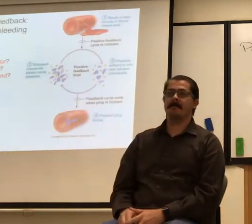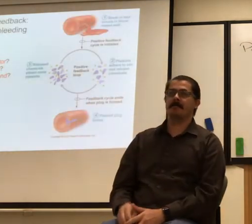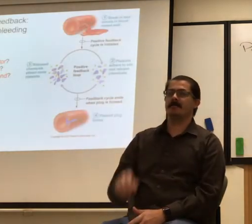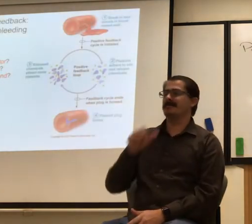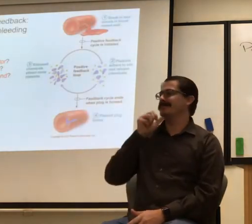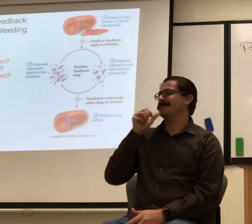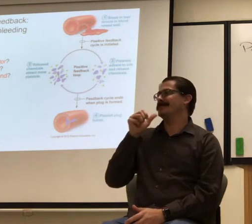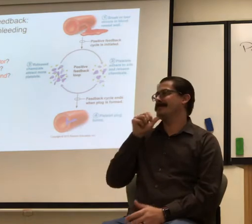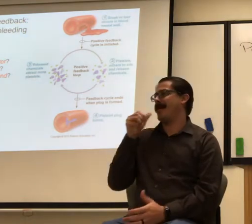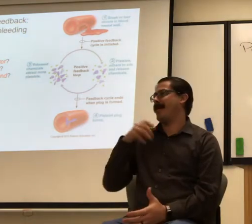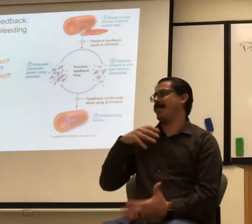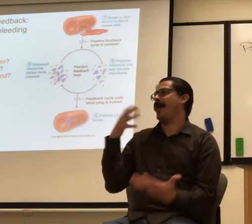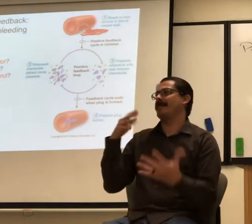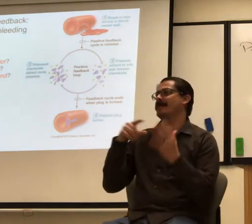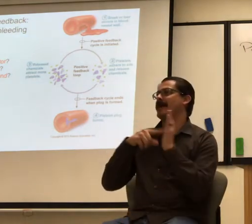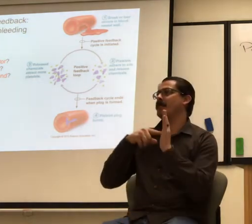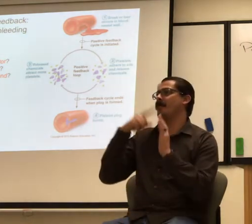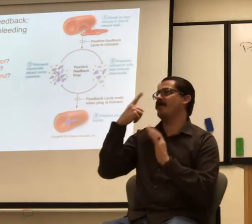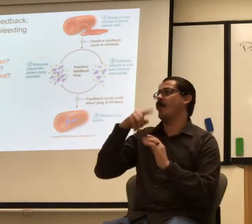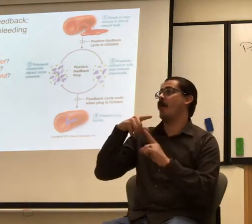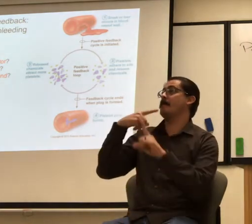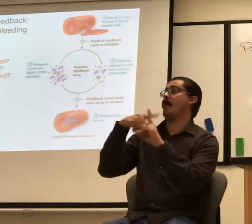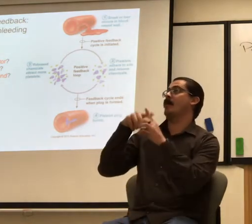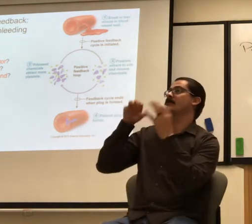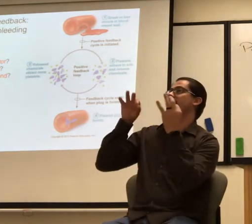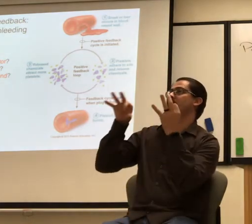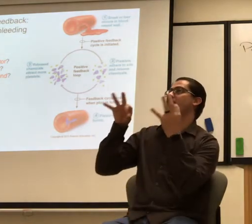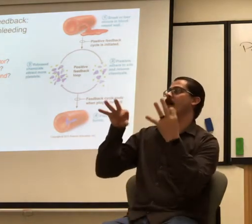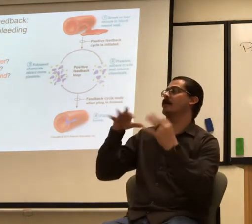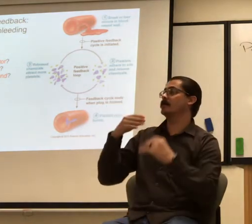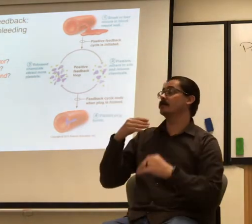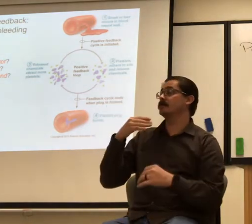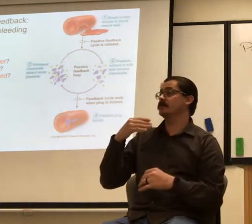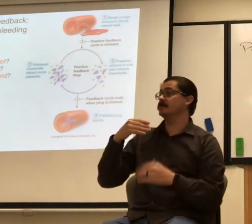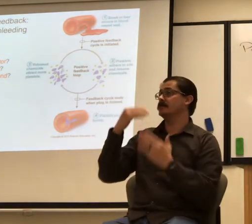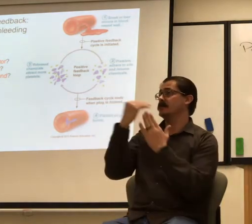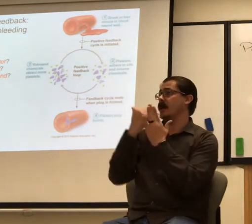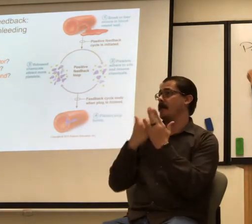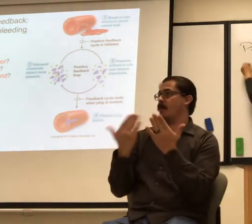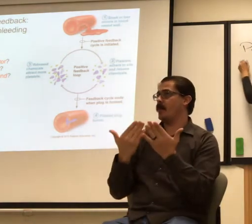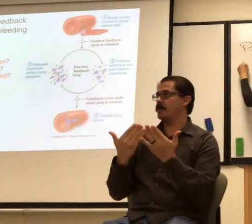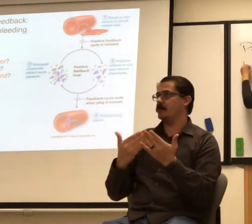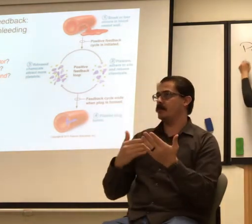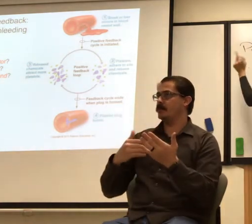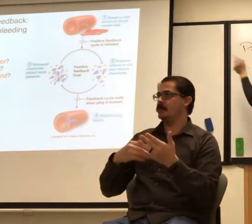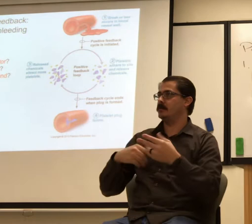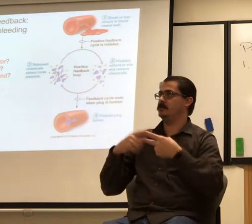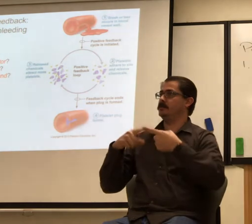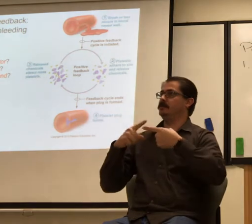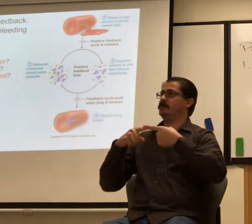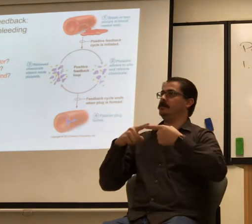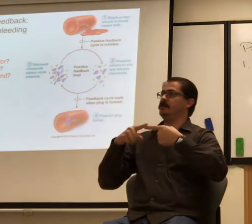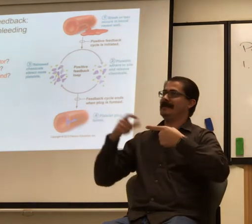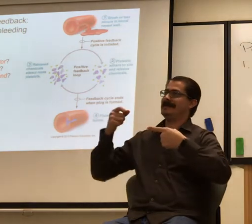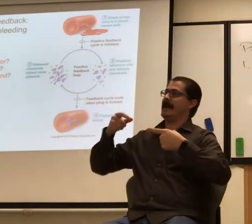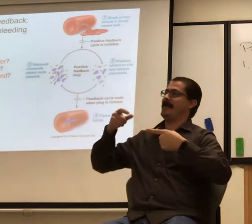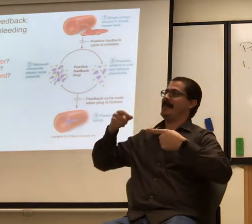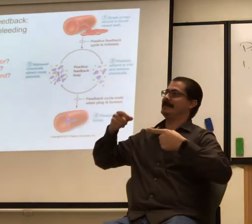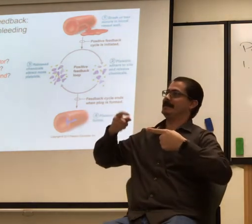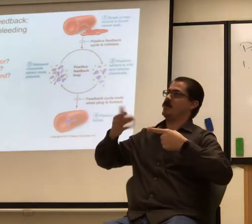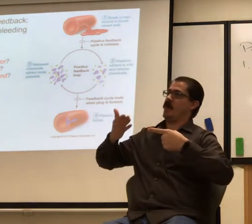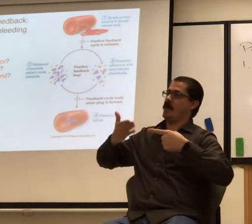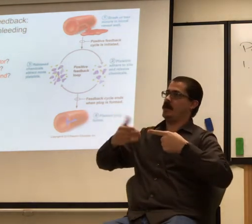of it, but it's a good one. Okay, let's go through the steps. Step one, what's the stimulus? Well, look at the picture there. I see